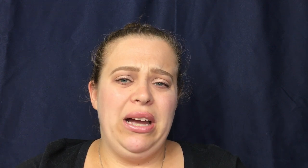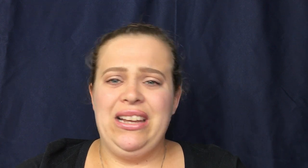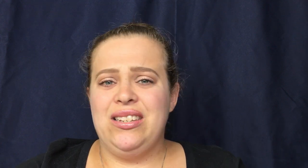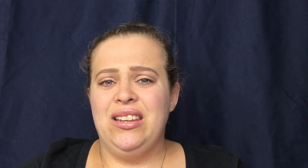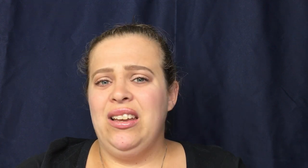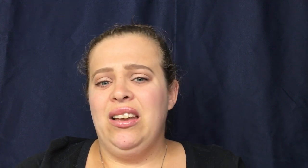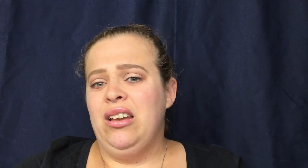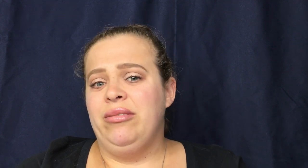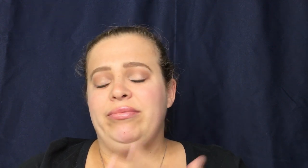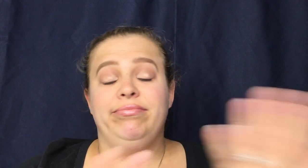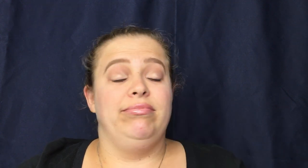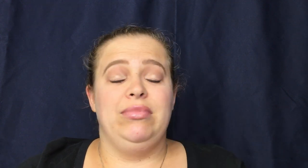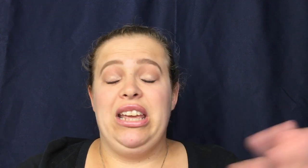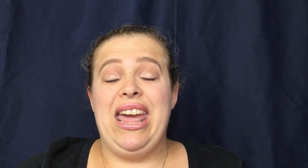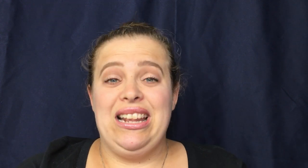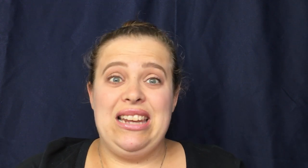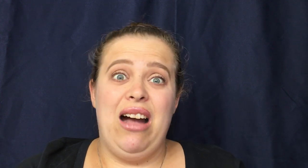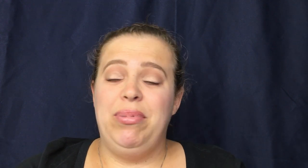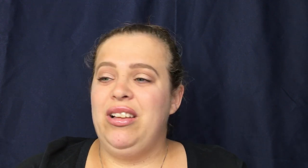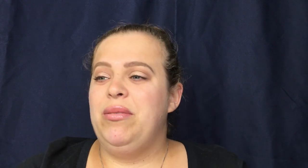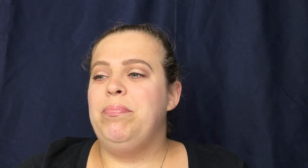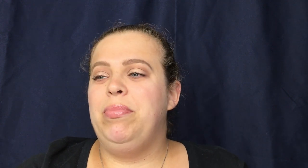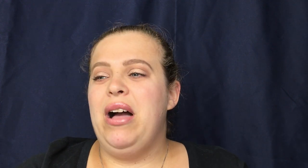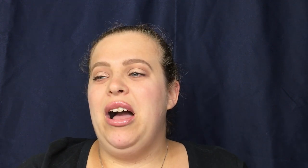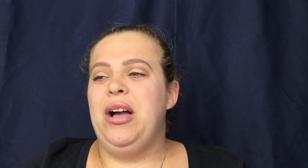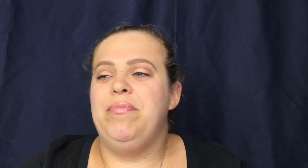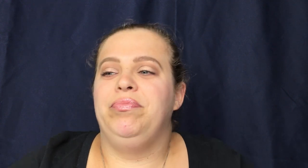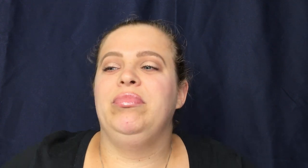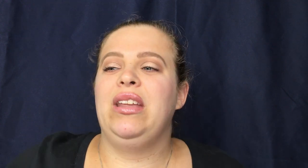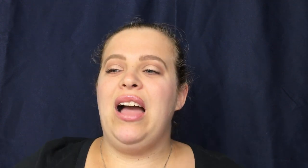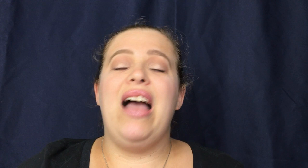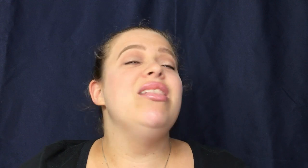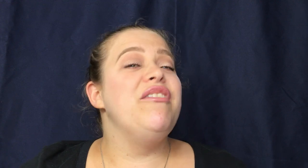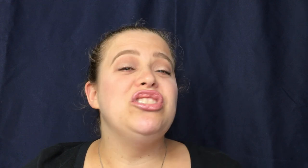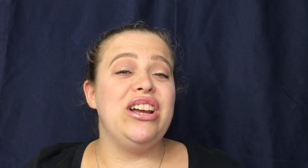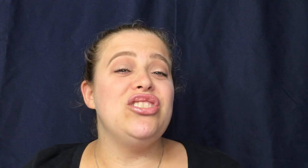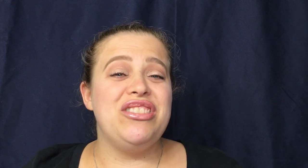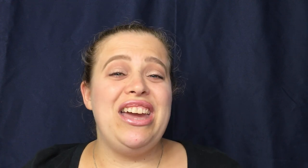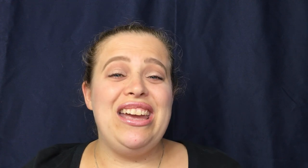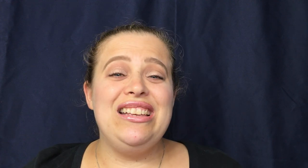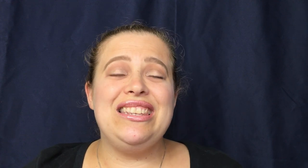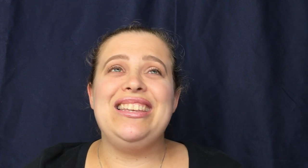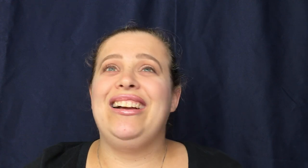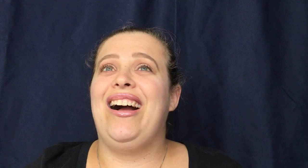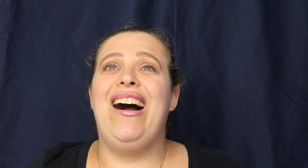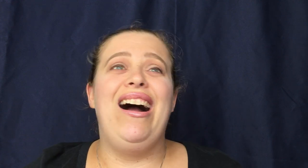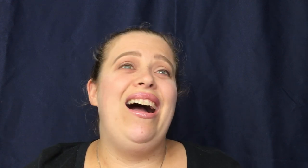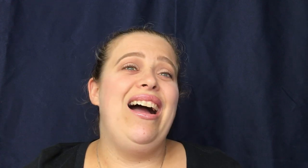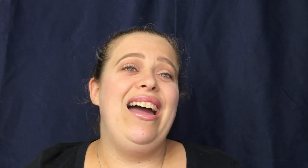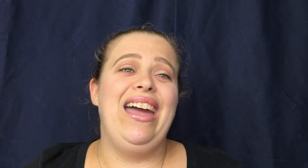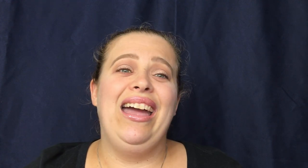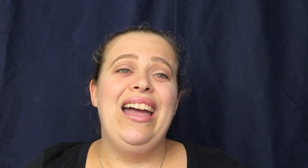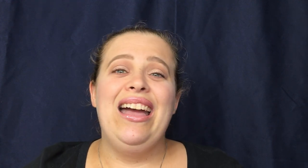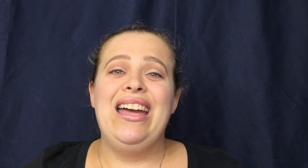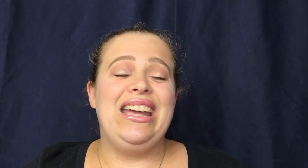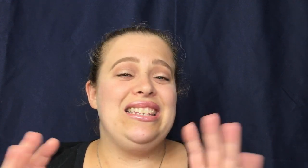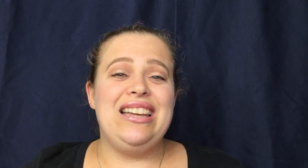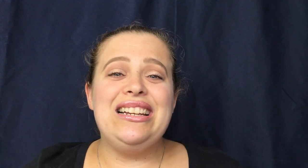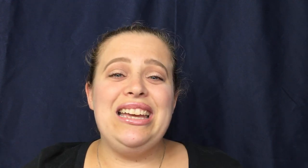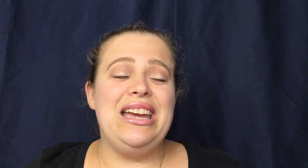but you can't stop. I love Stranger Things. I get sucked in.